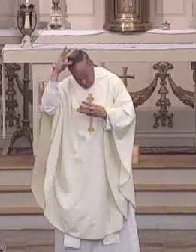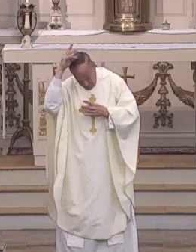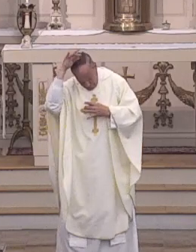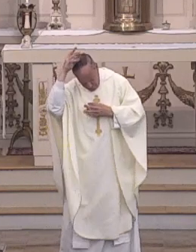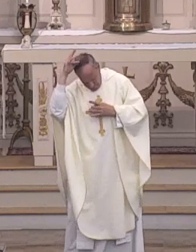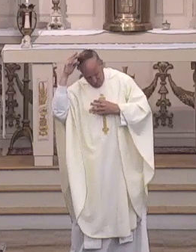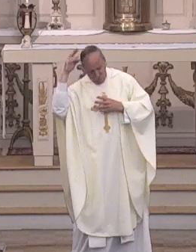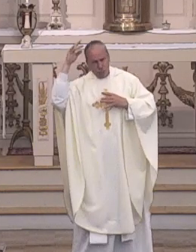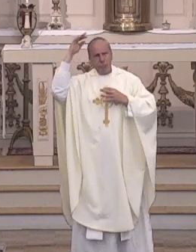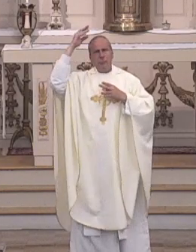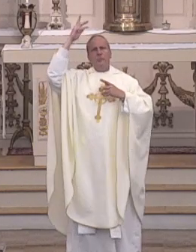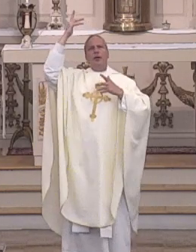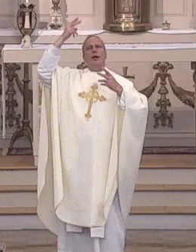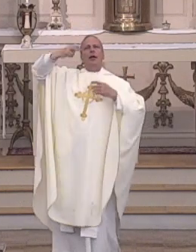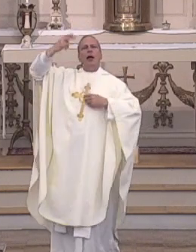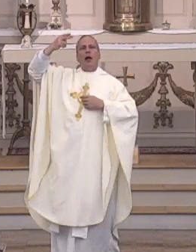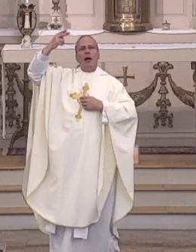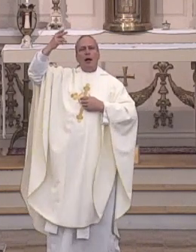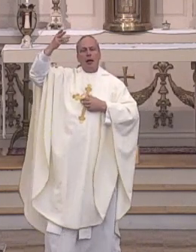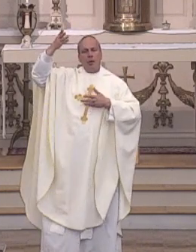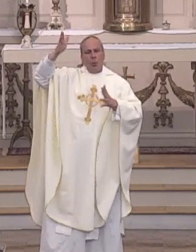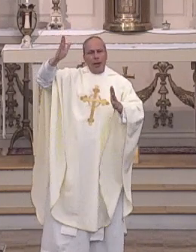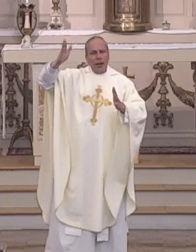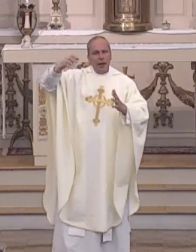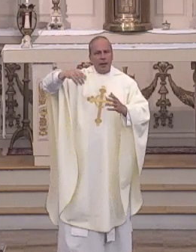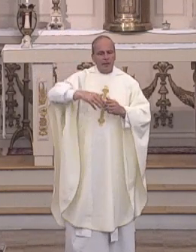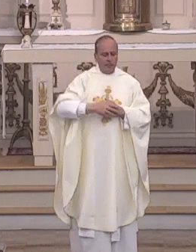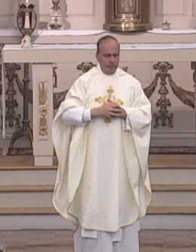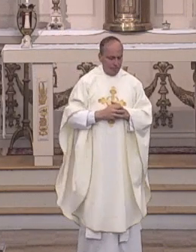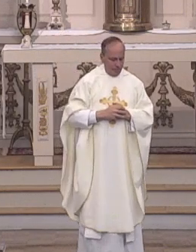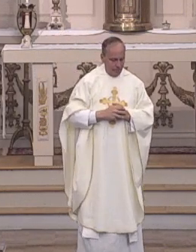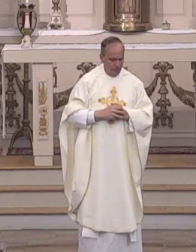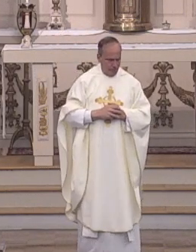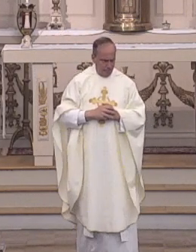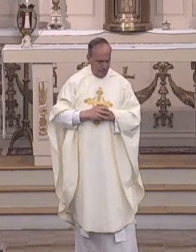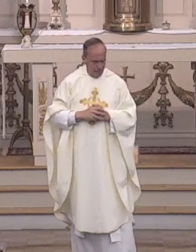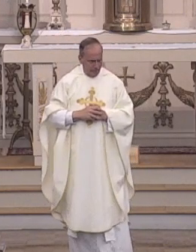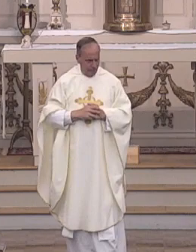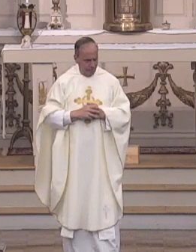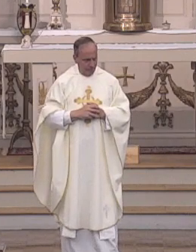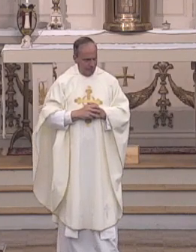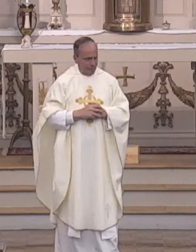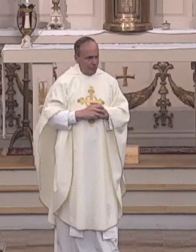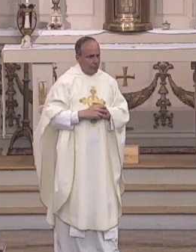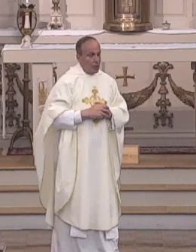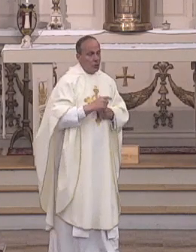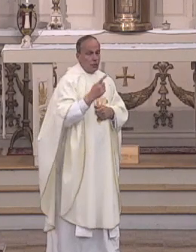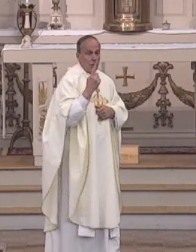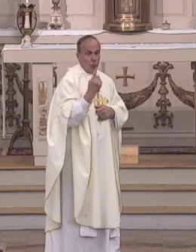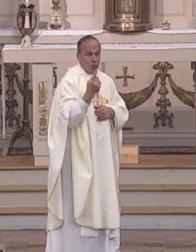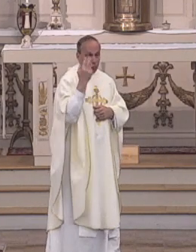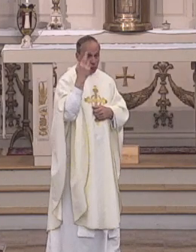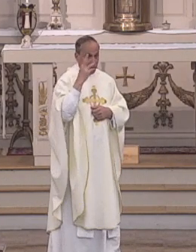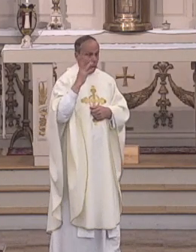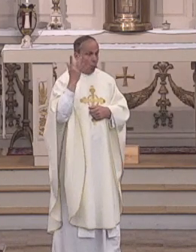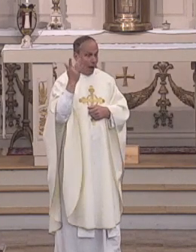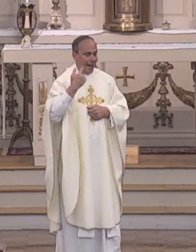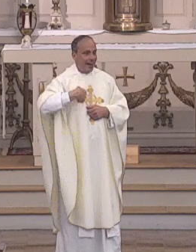body. They're not animals. They can reason, they can think in the most high way possible, but they are not animals.